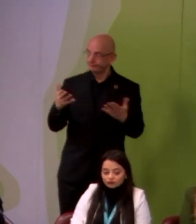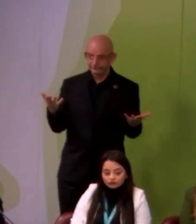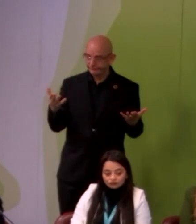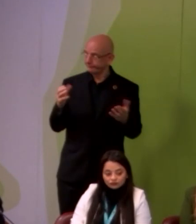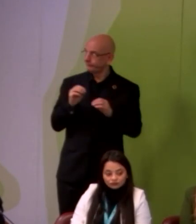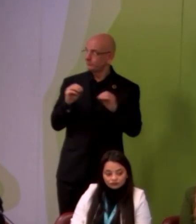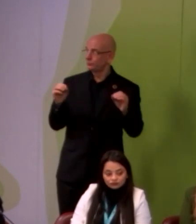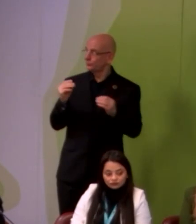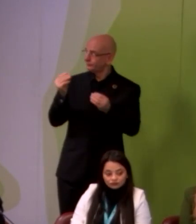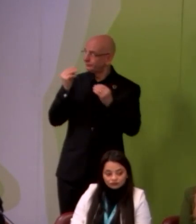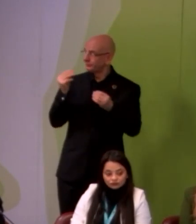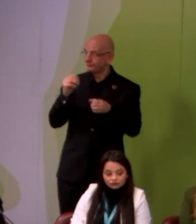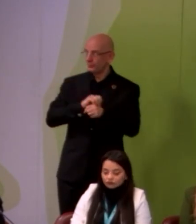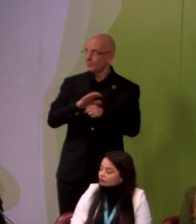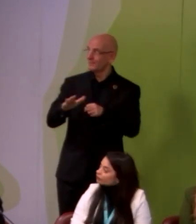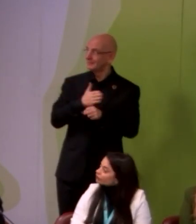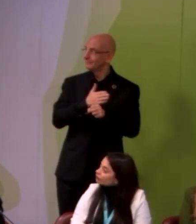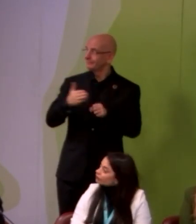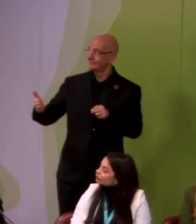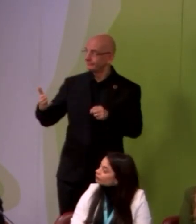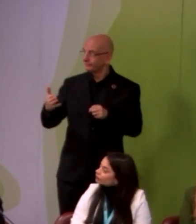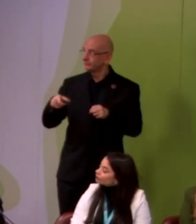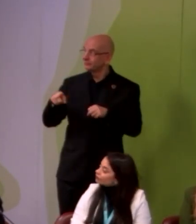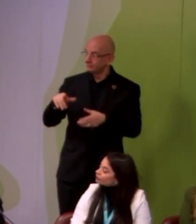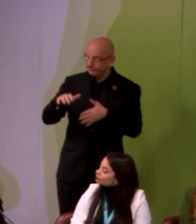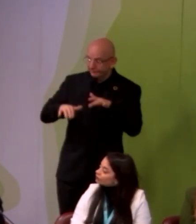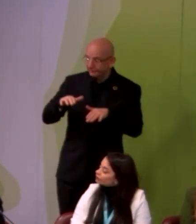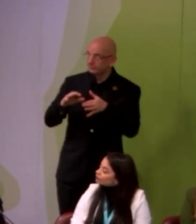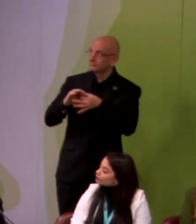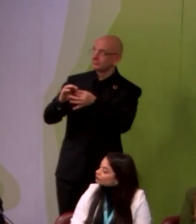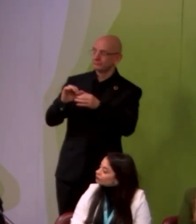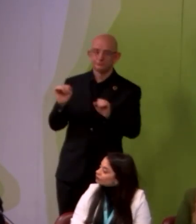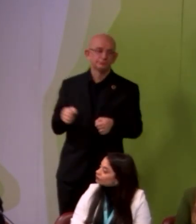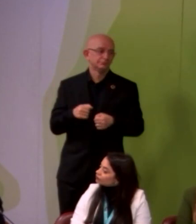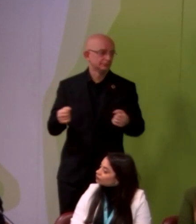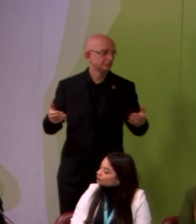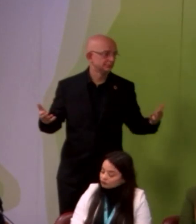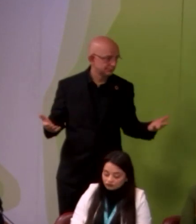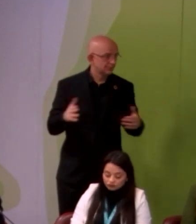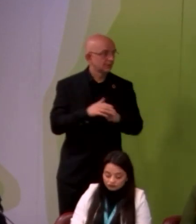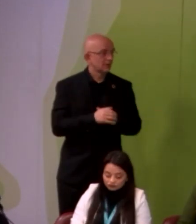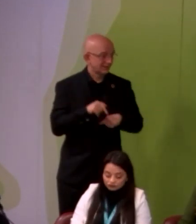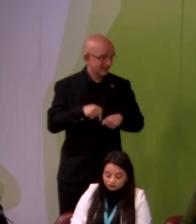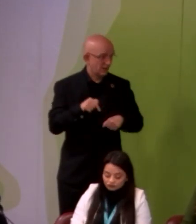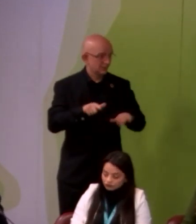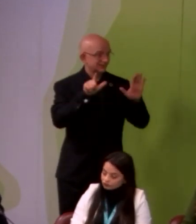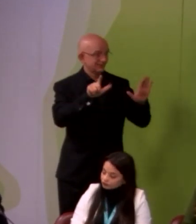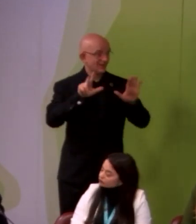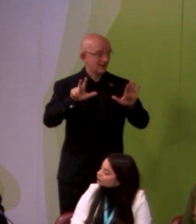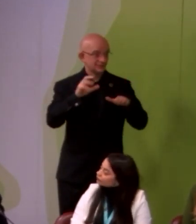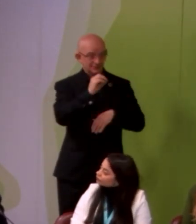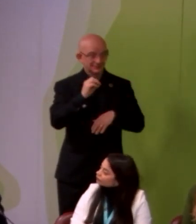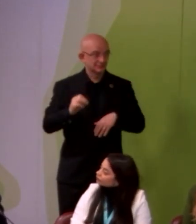now, 78% of the population is estimated to live in poverty. And as usual, education